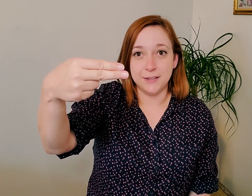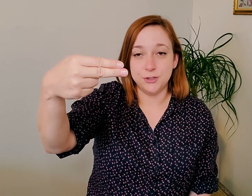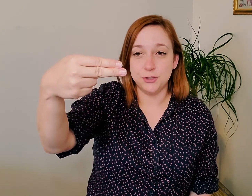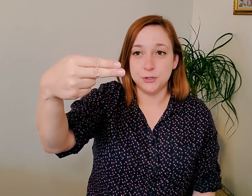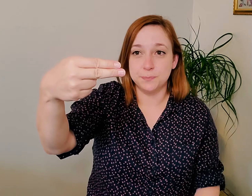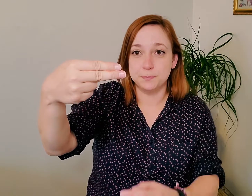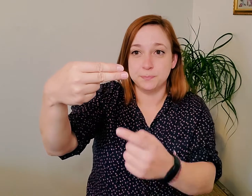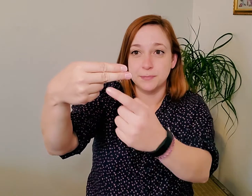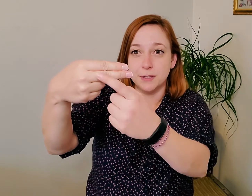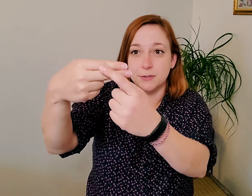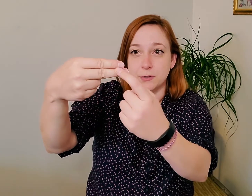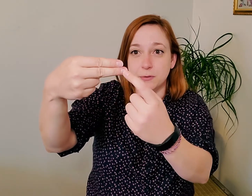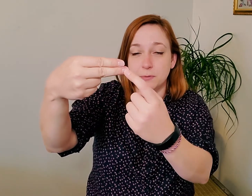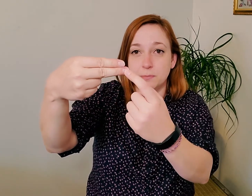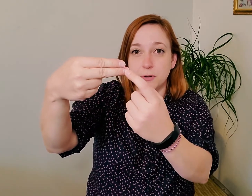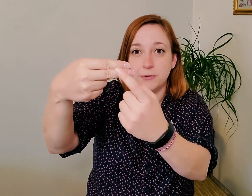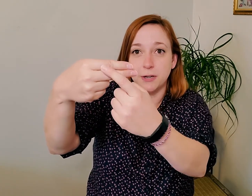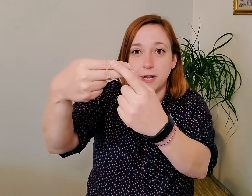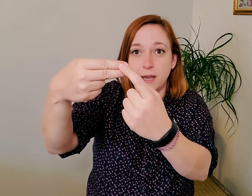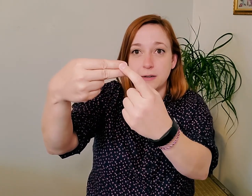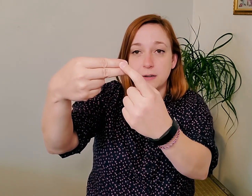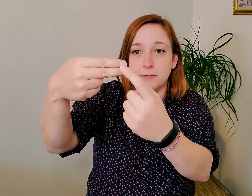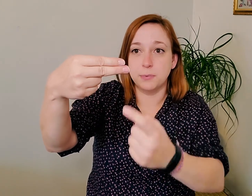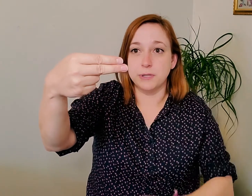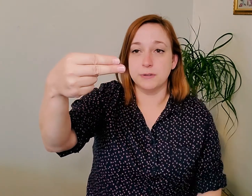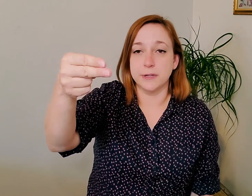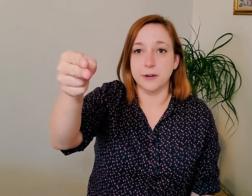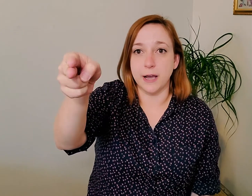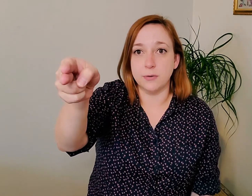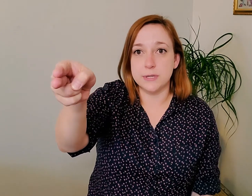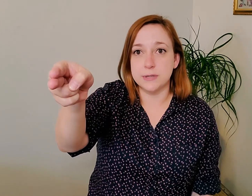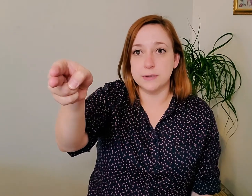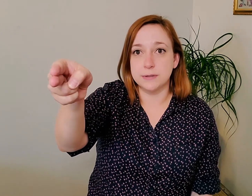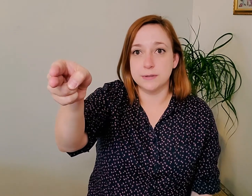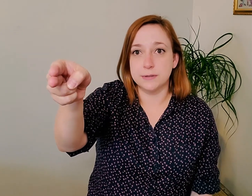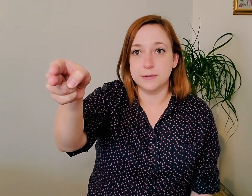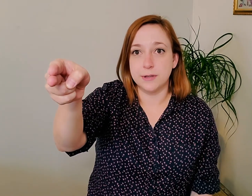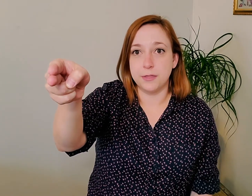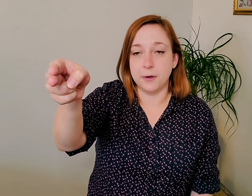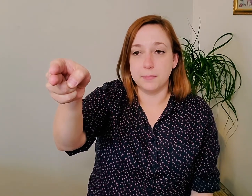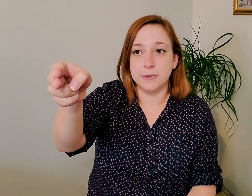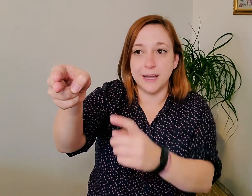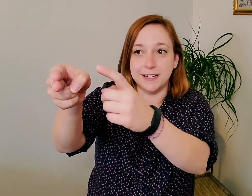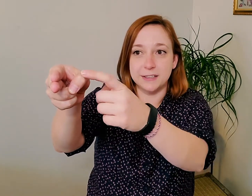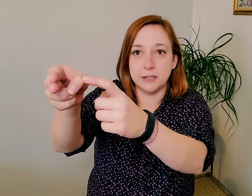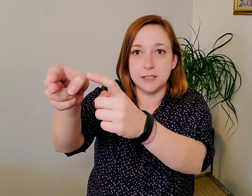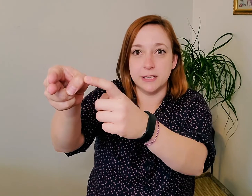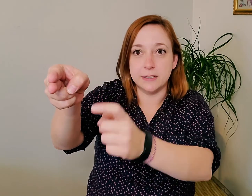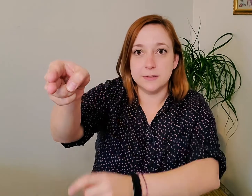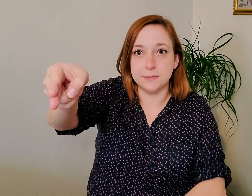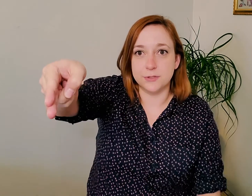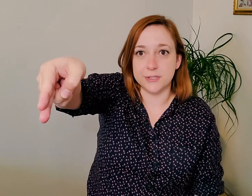H, so middle finger and pointer finger out, thumb kind of tucked in, just like